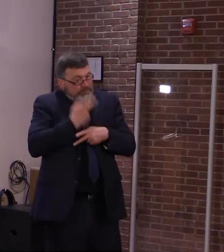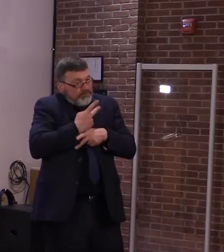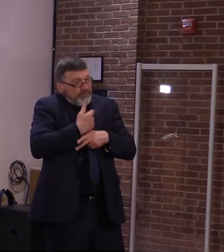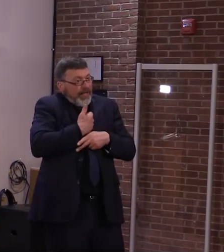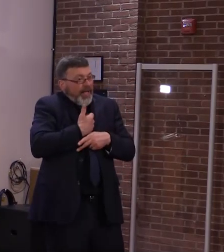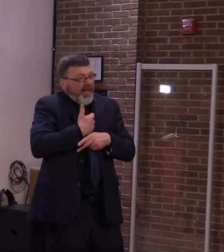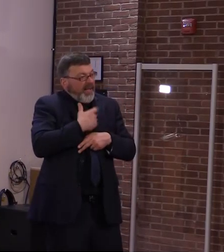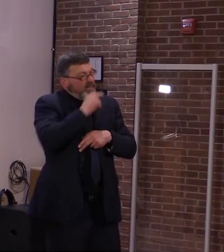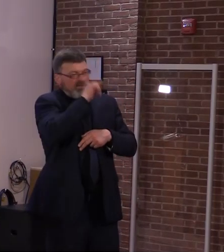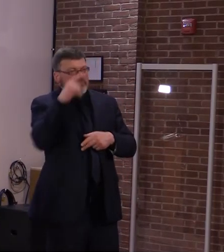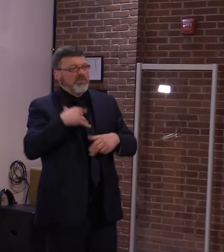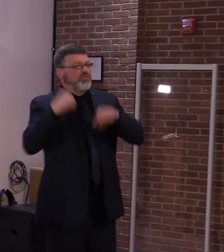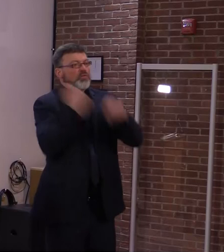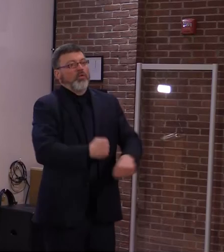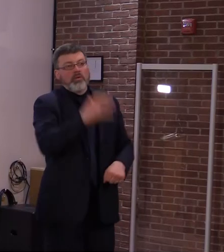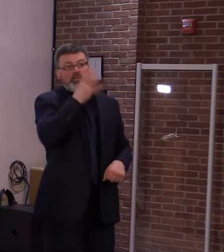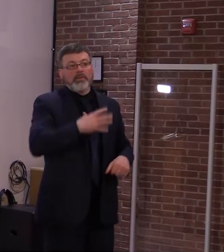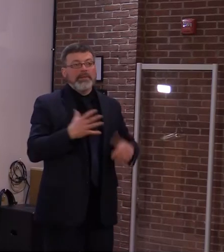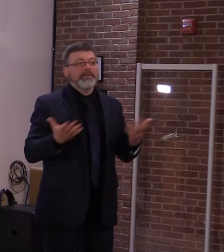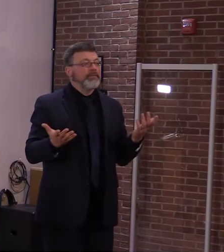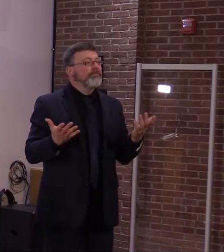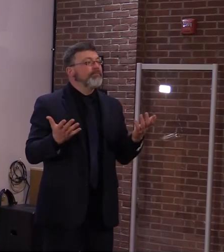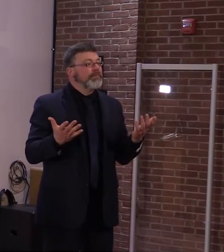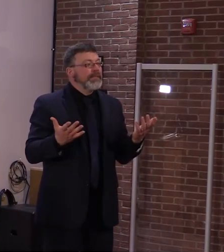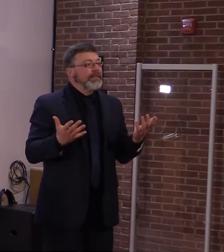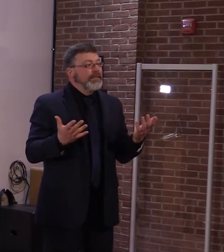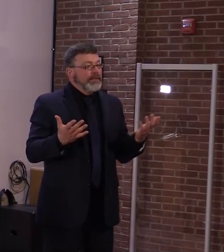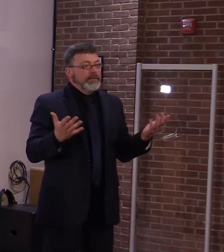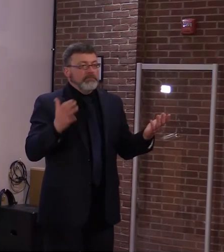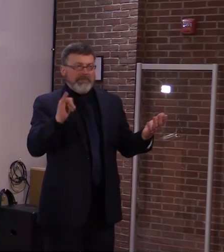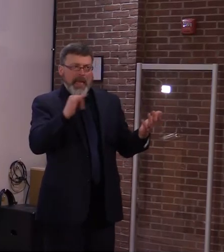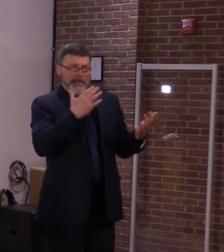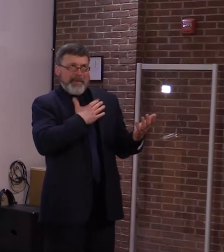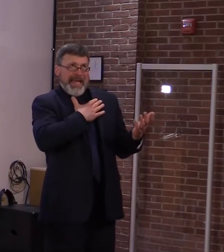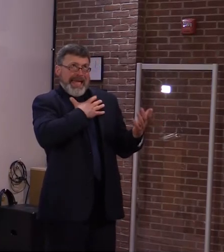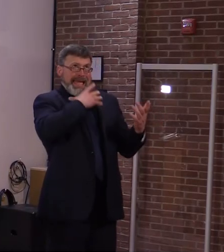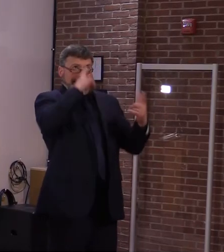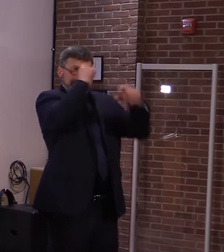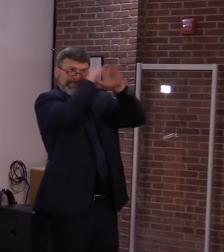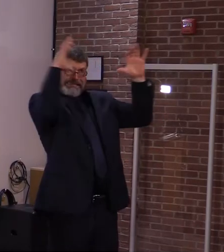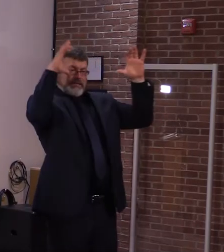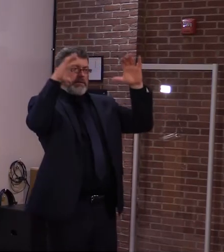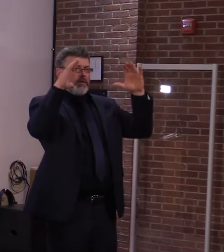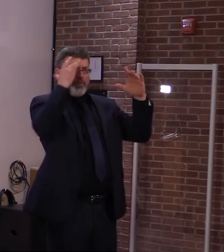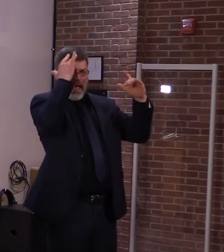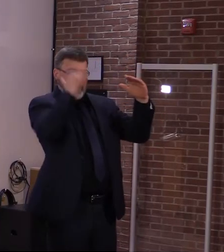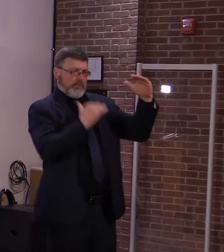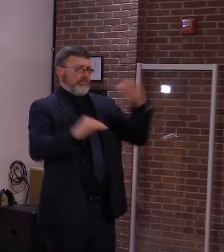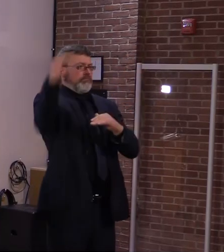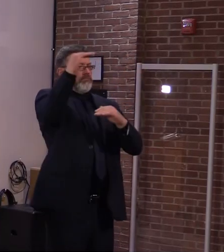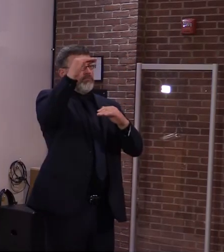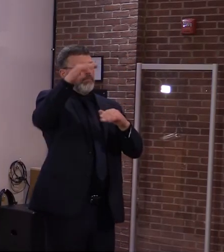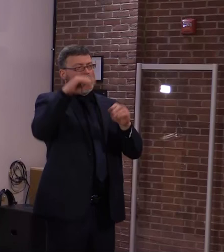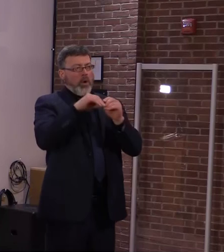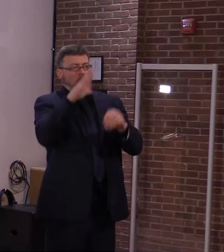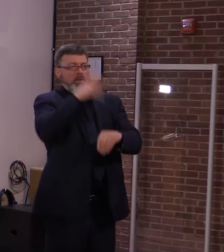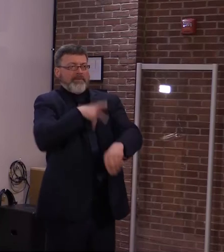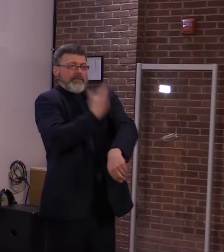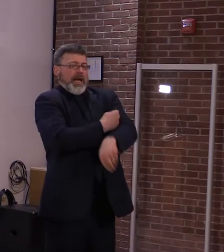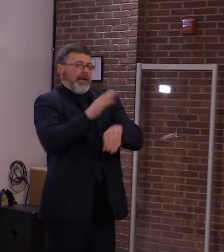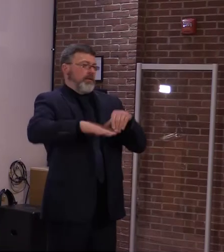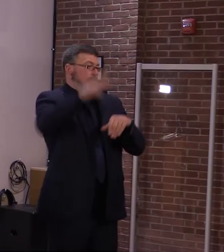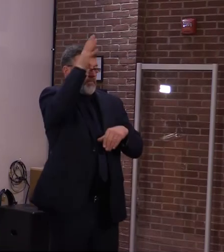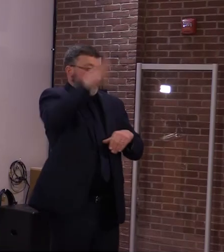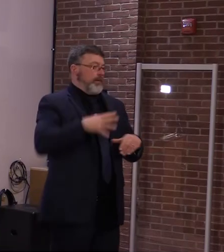haven't mentioned even half of them. Beyond that, I think what the governor was alluding to earlier when